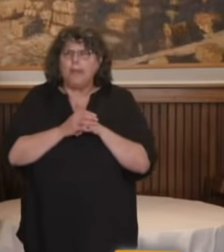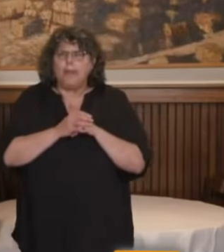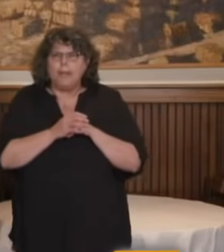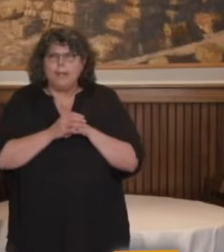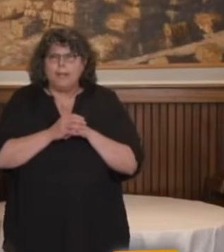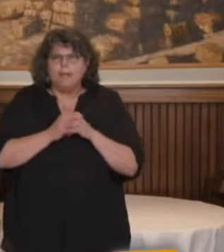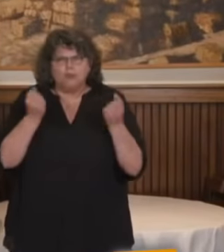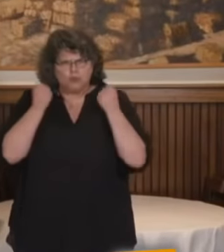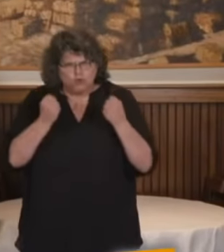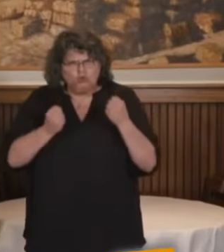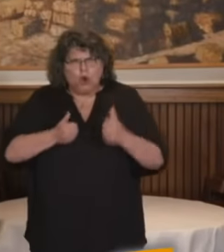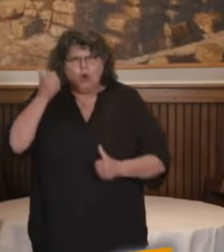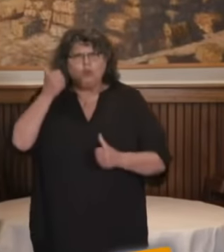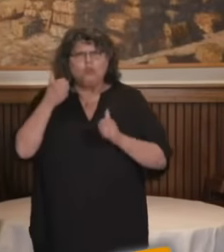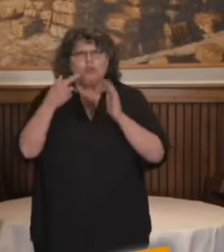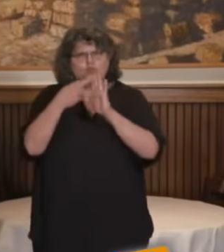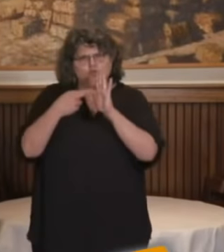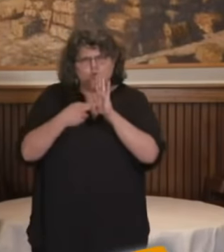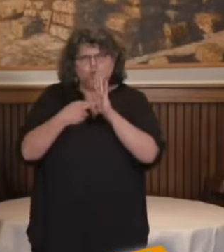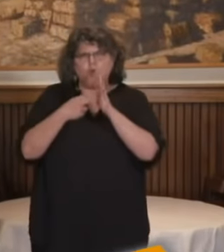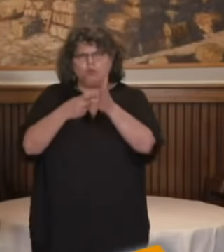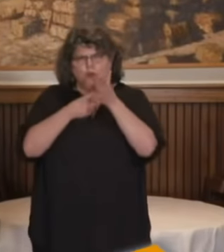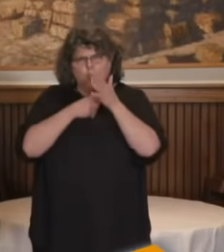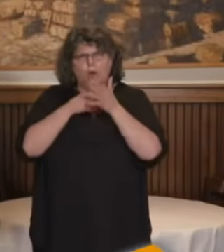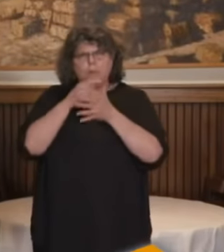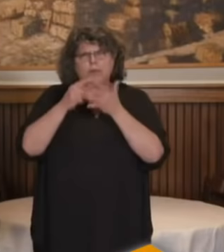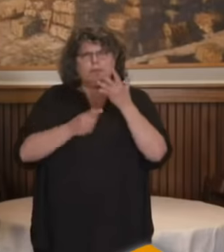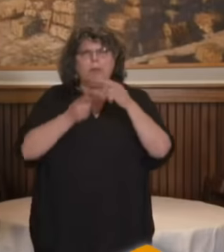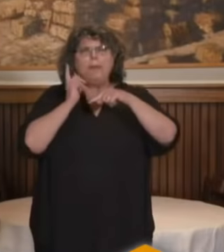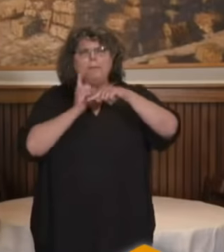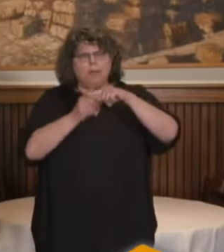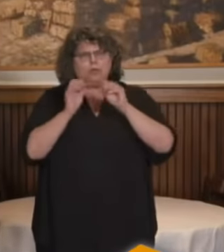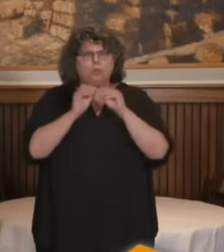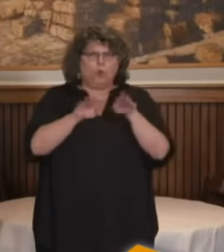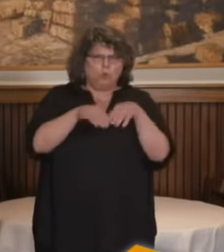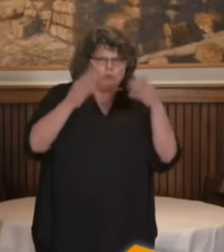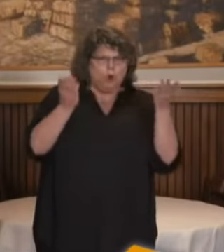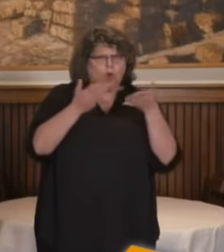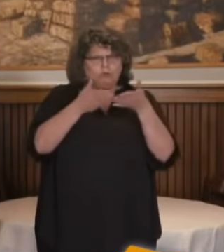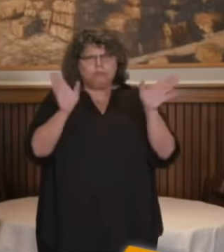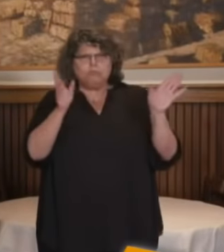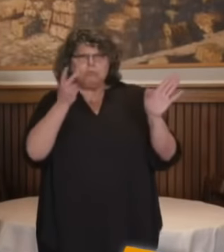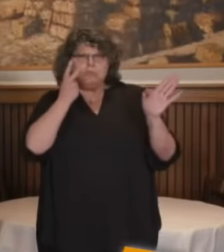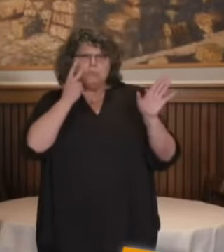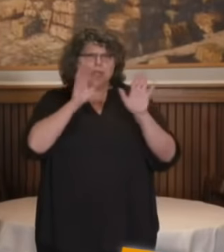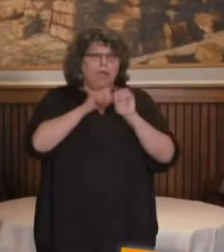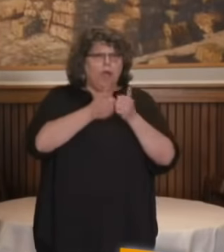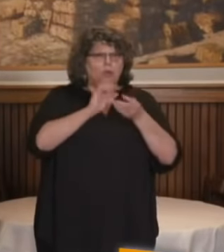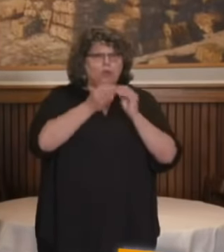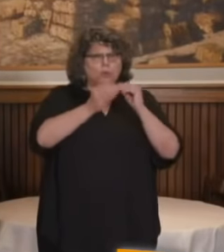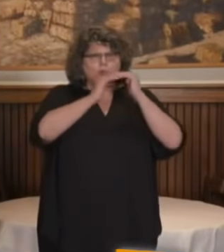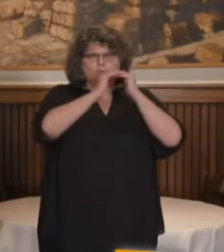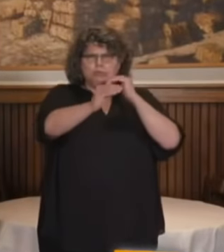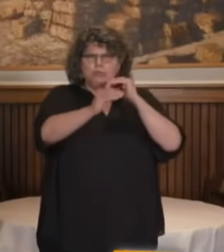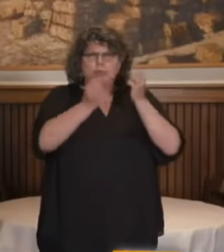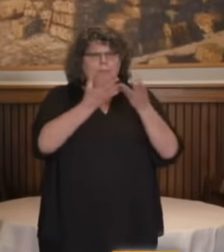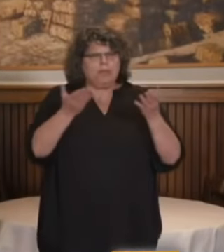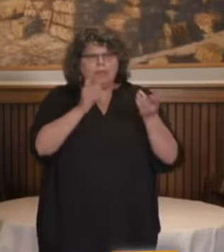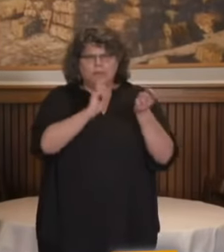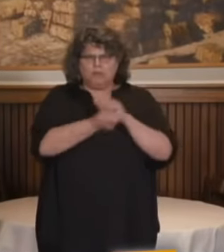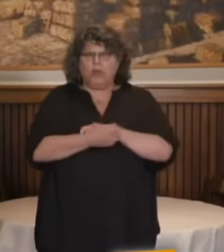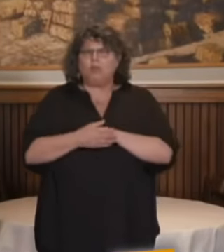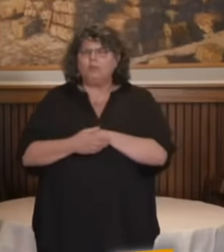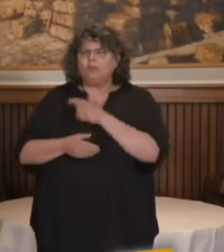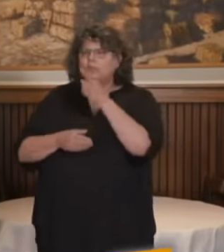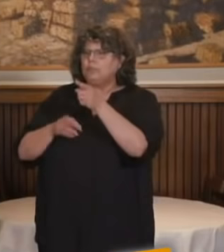stronger criteria combined with those broader trend lines, a lot has changed since May 7th. Rachel